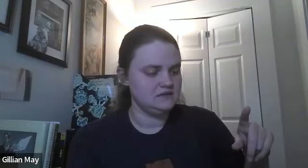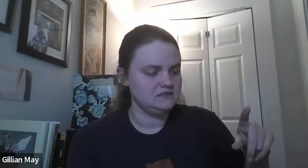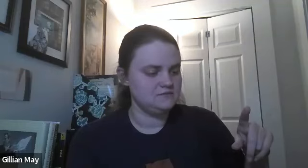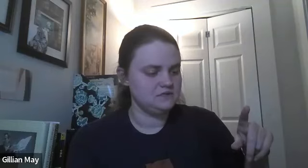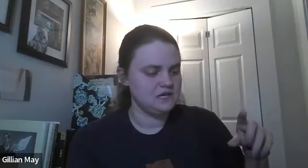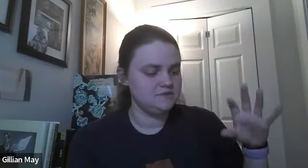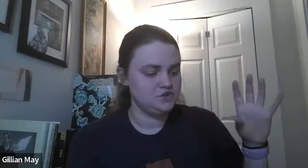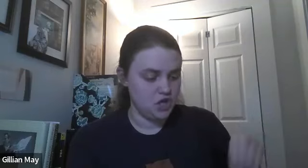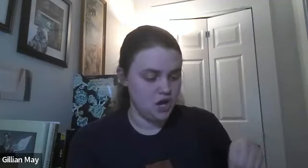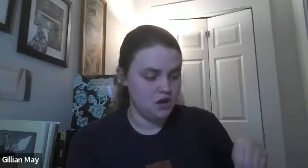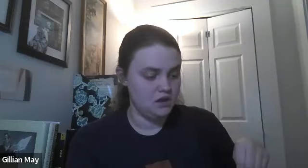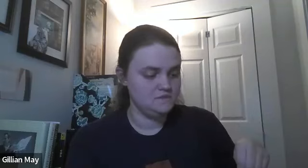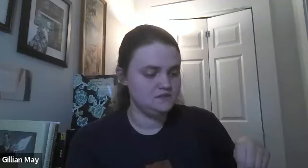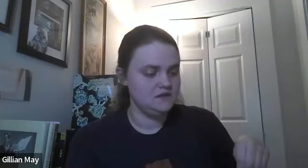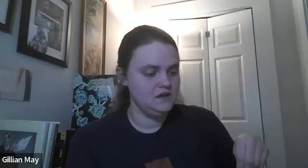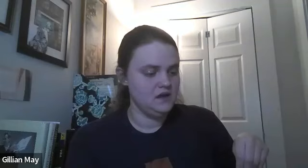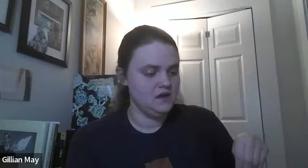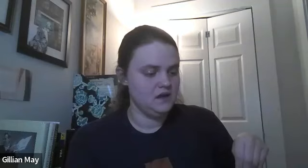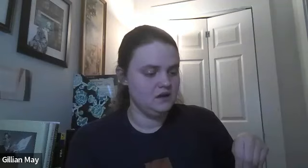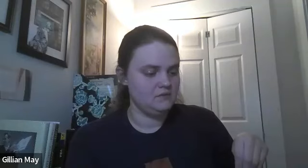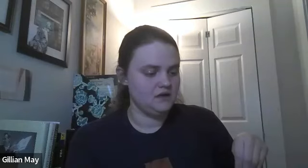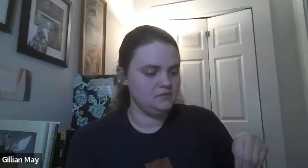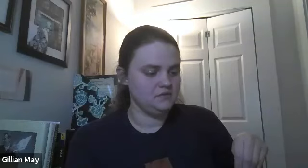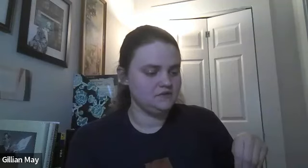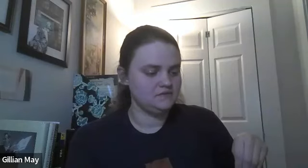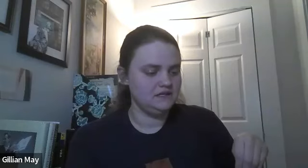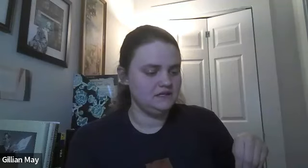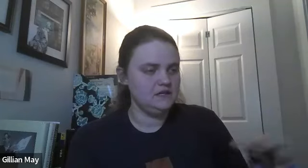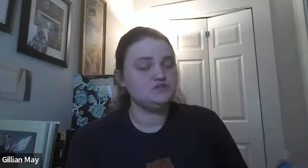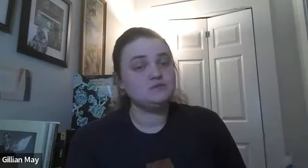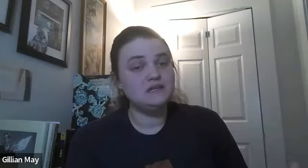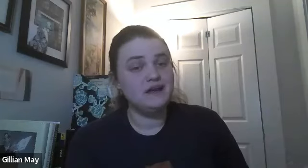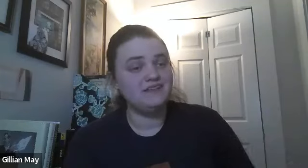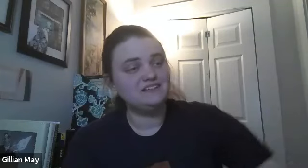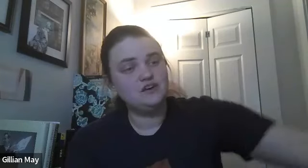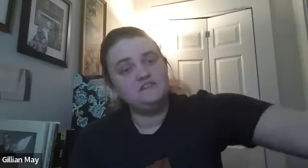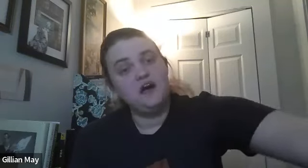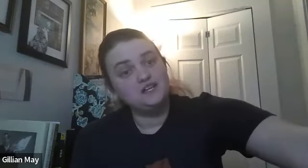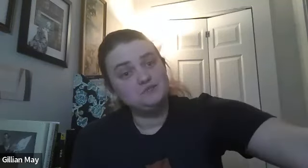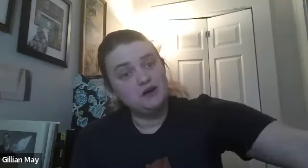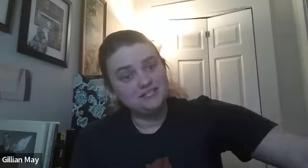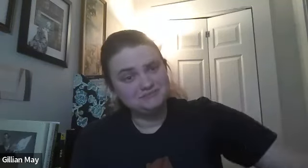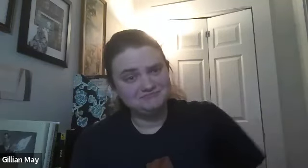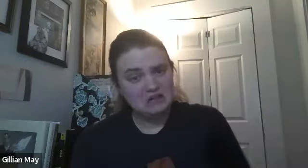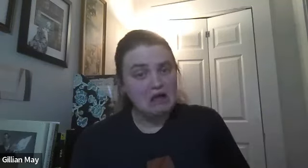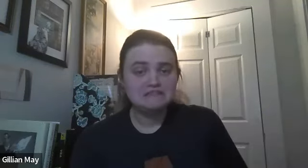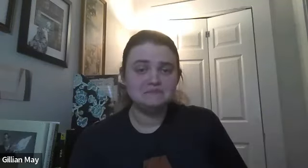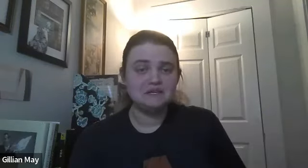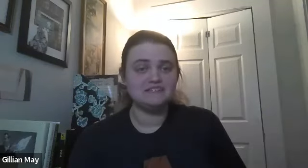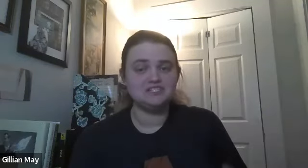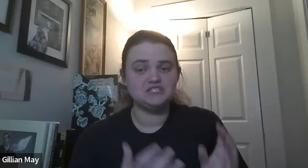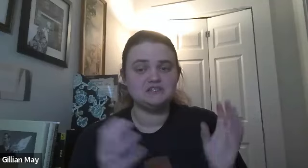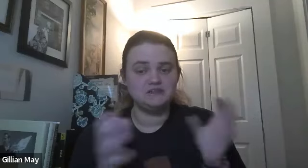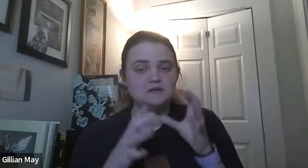is different types of jobs. A couple of different, I like to call it the hodgepodge class because it's just a different